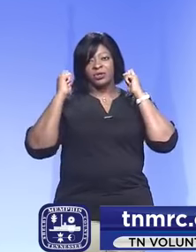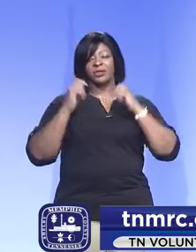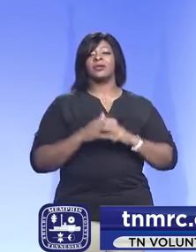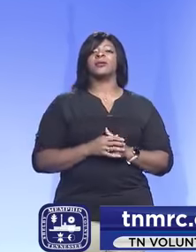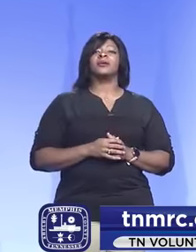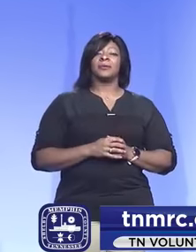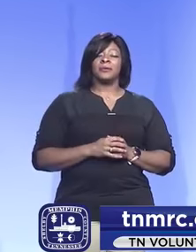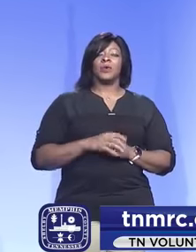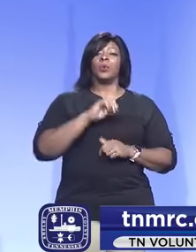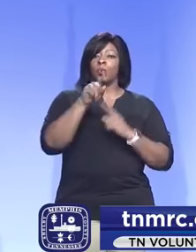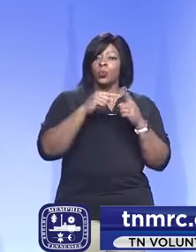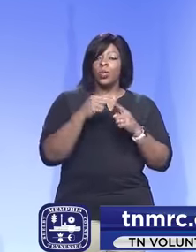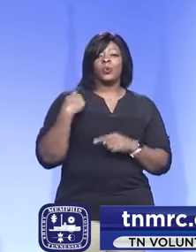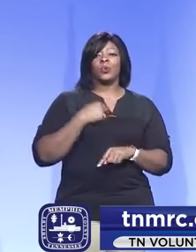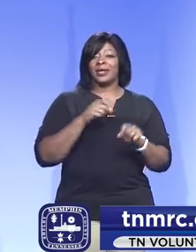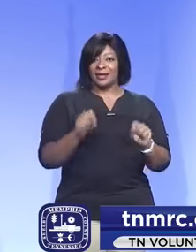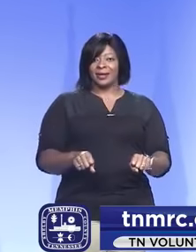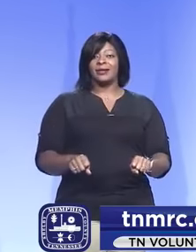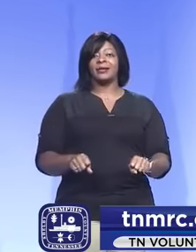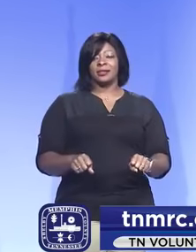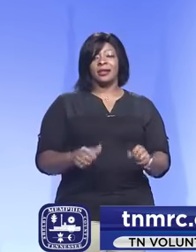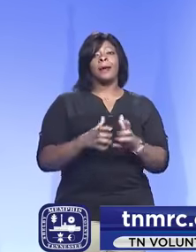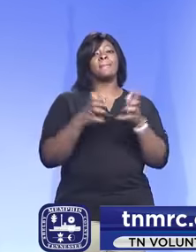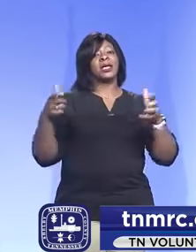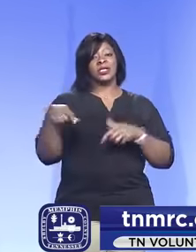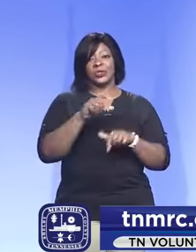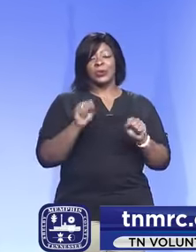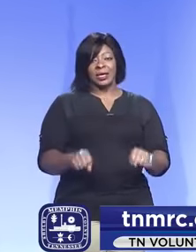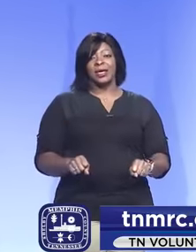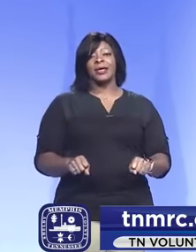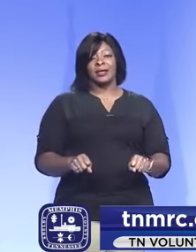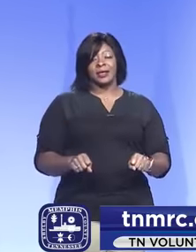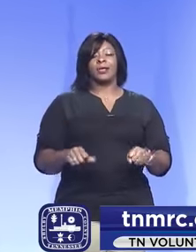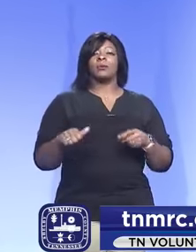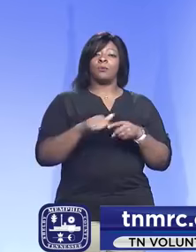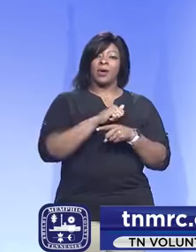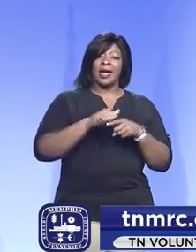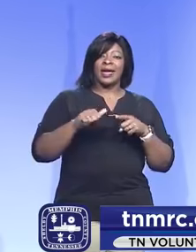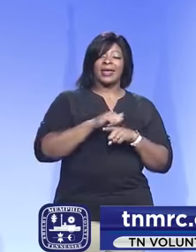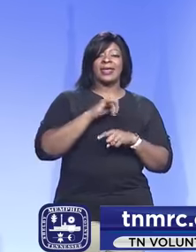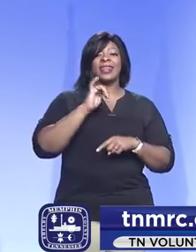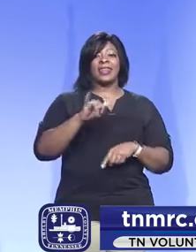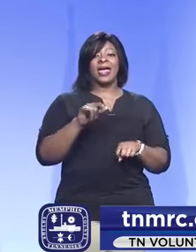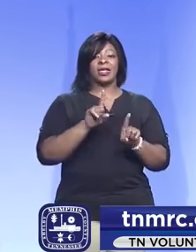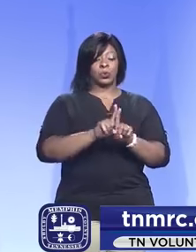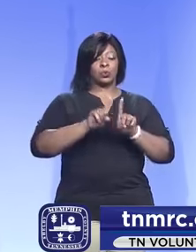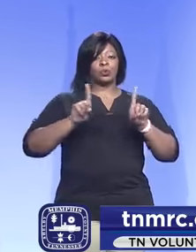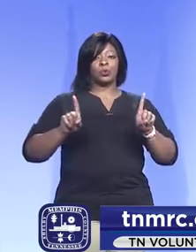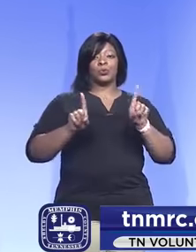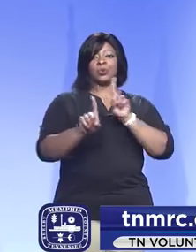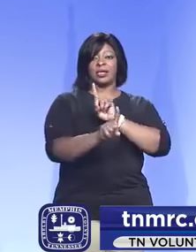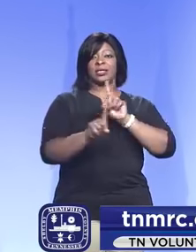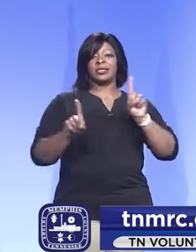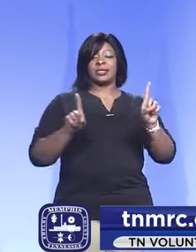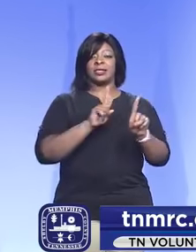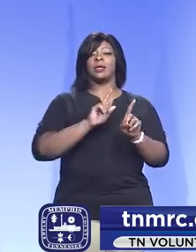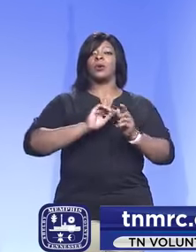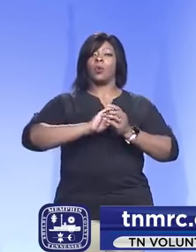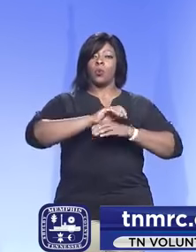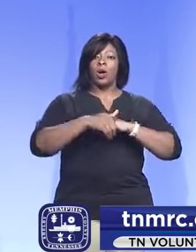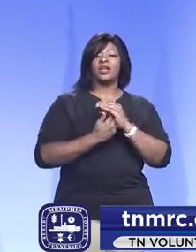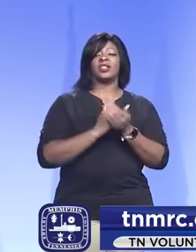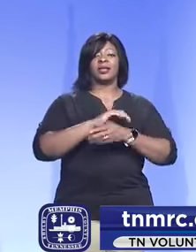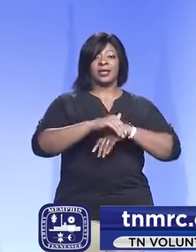we, whenever we can, as much as we can, practice the social distancing and washing